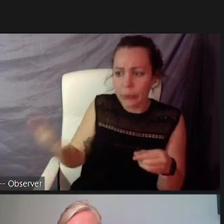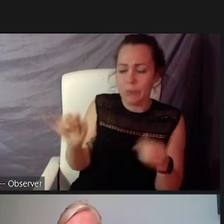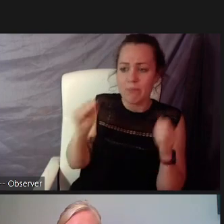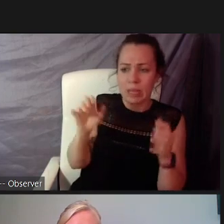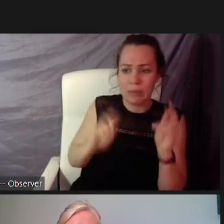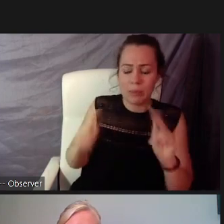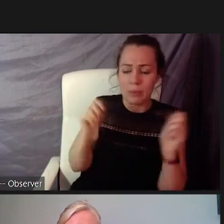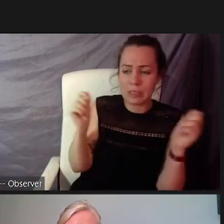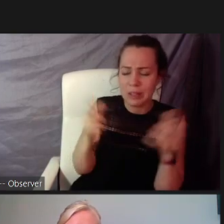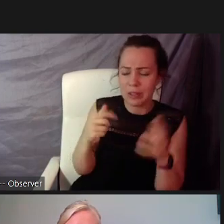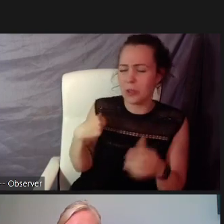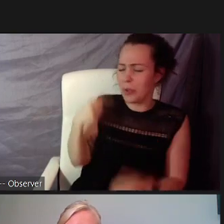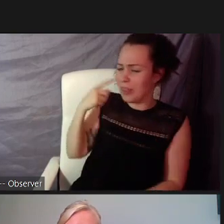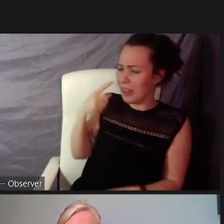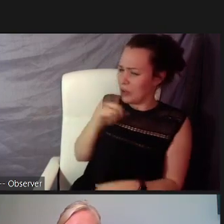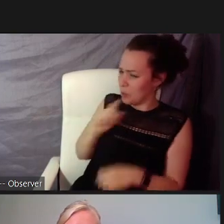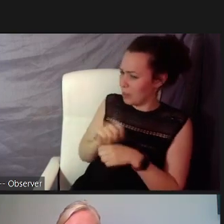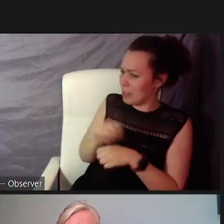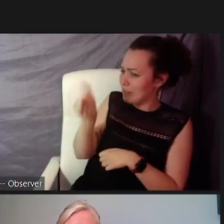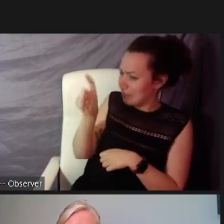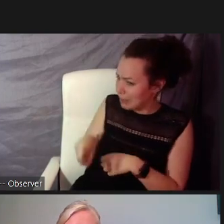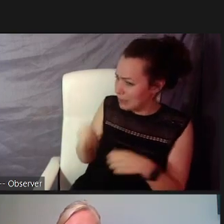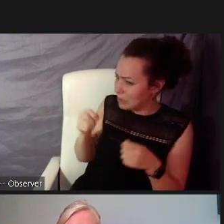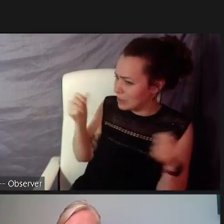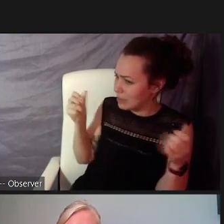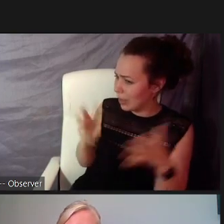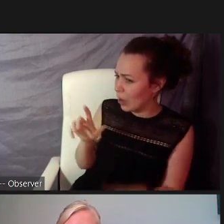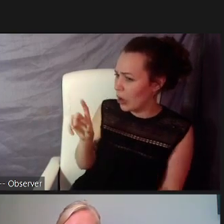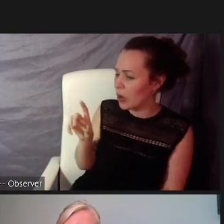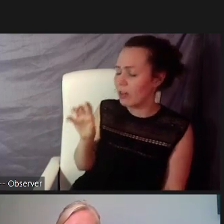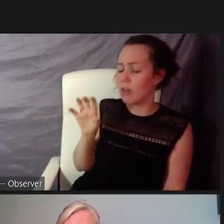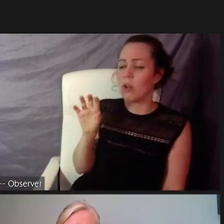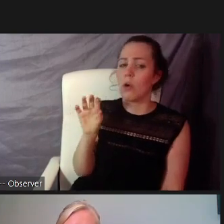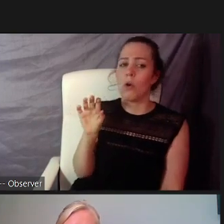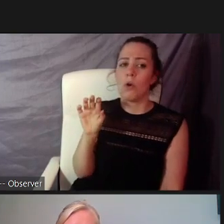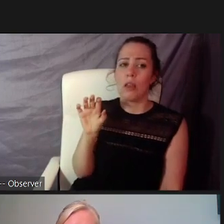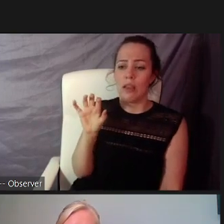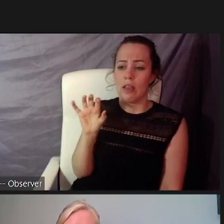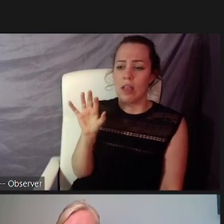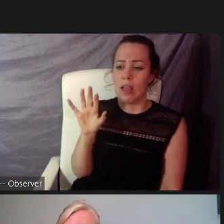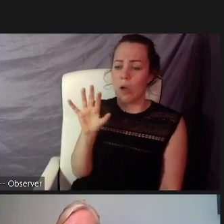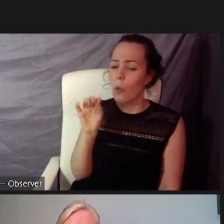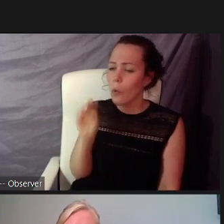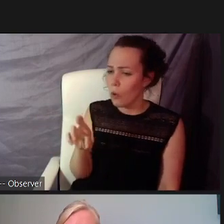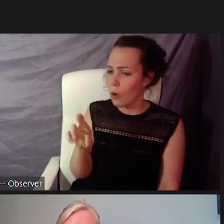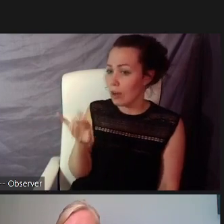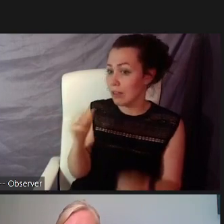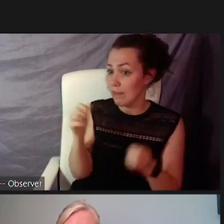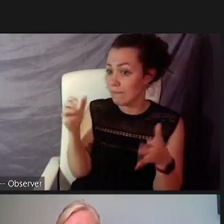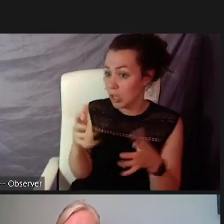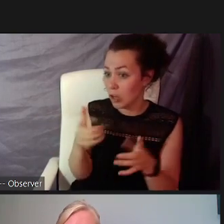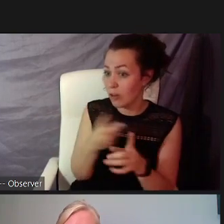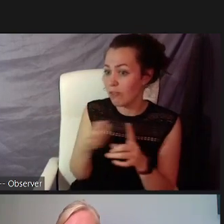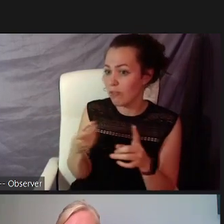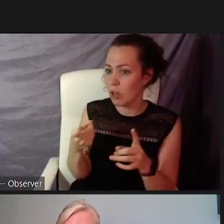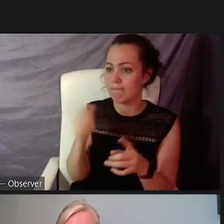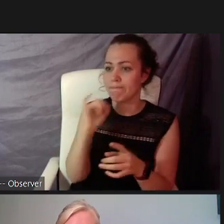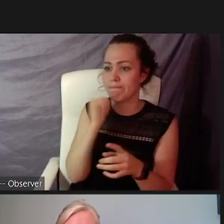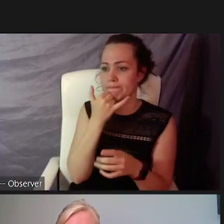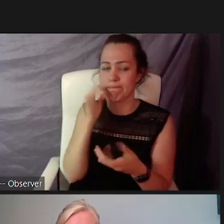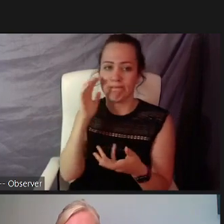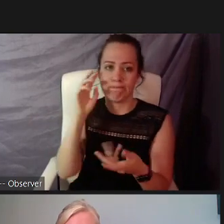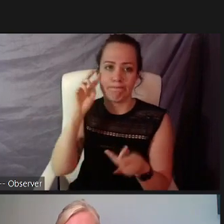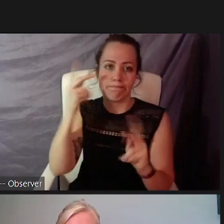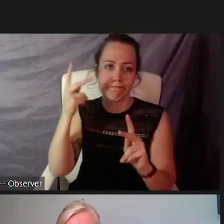Or is it the result of the spread of misinformation that people see in